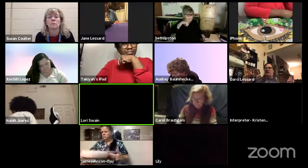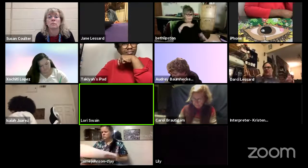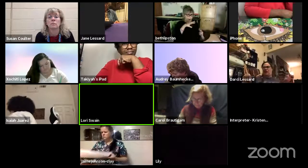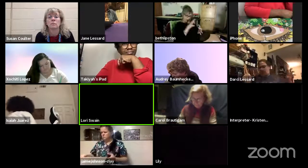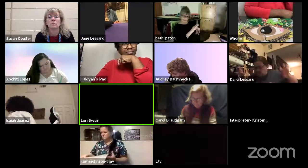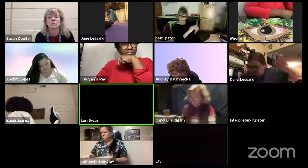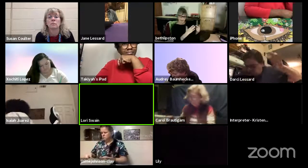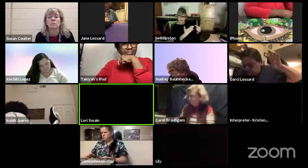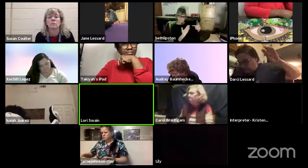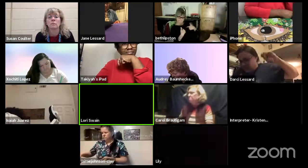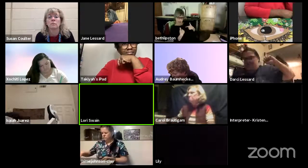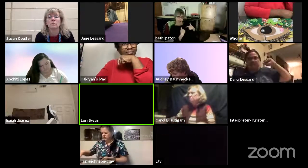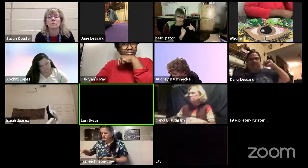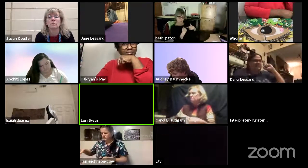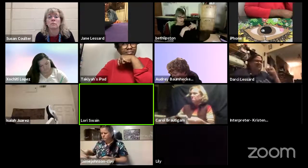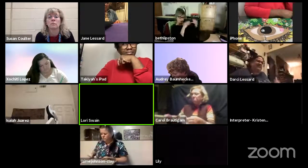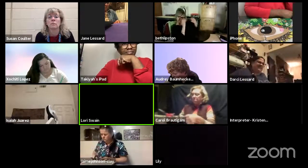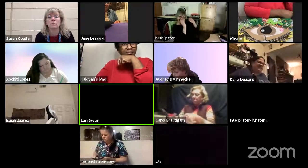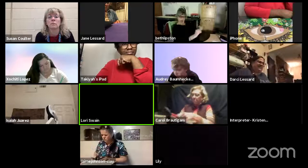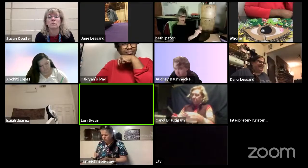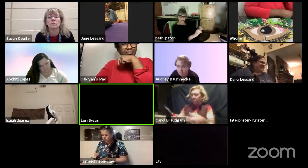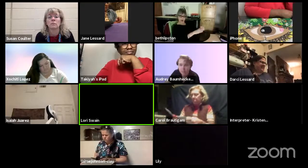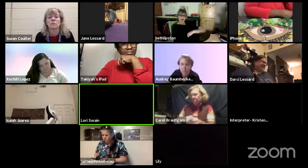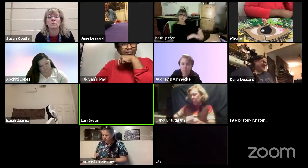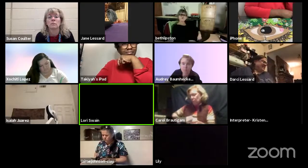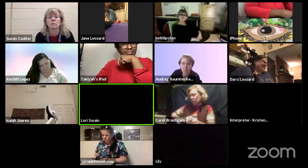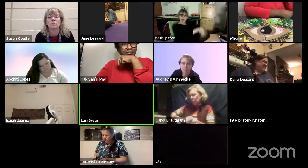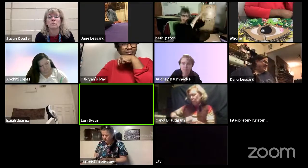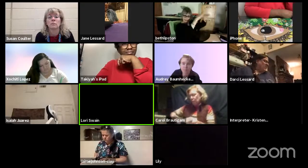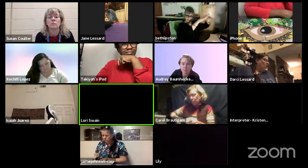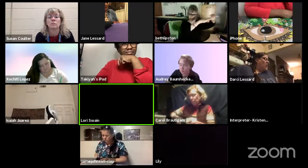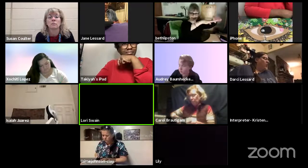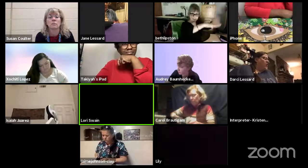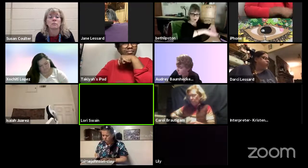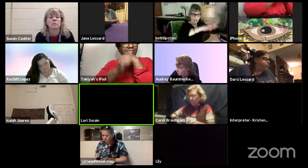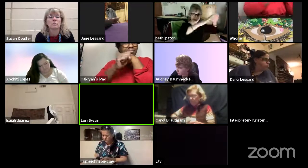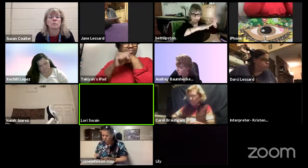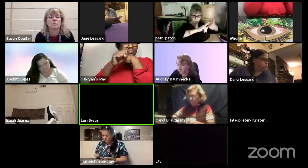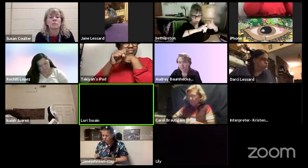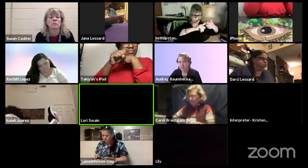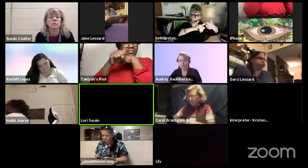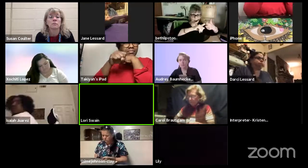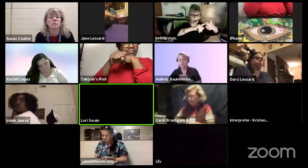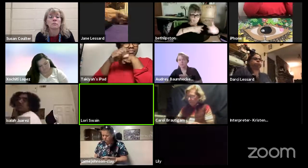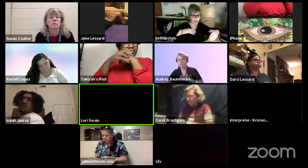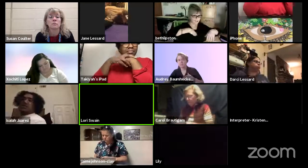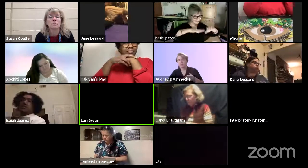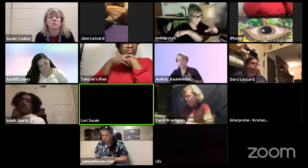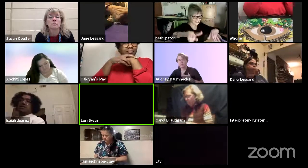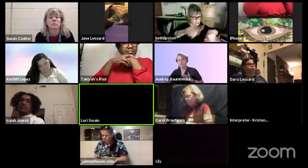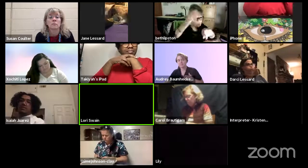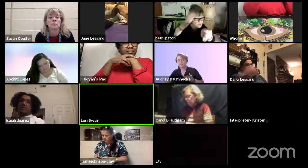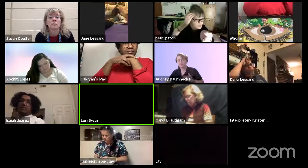reason I had a really strong connection with, you know, teaching children when I was growing